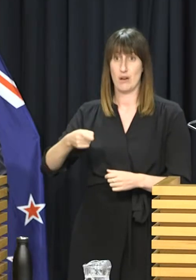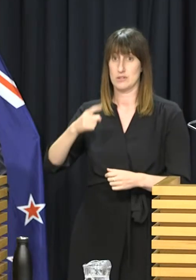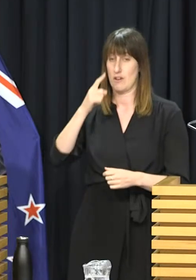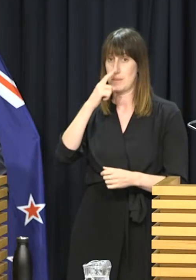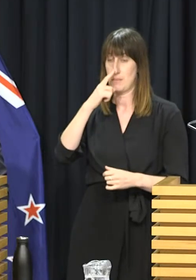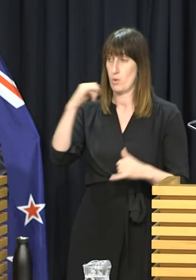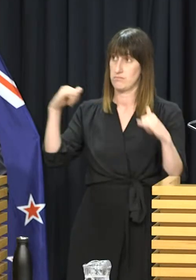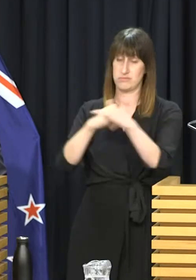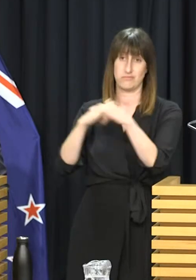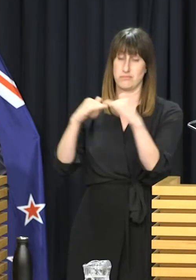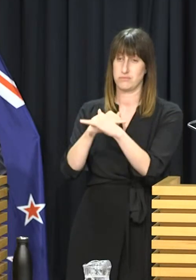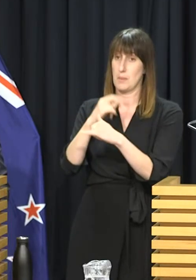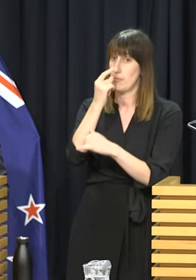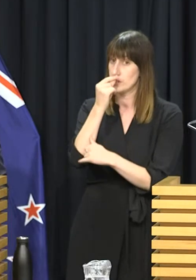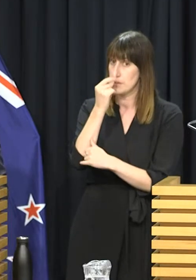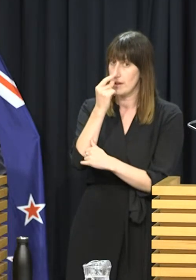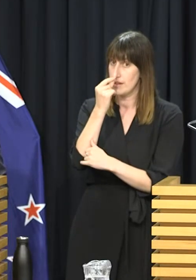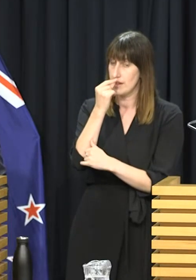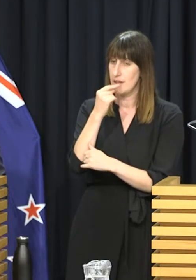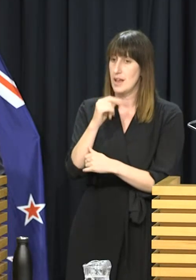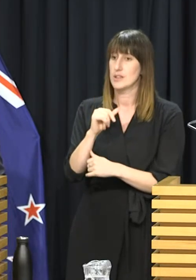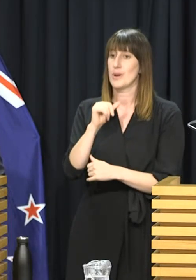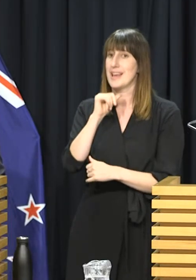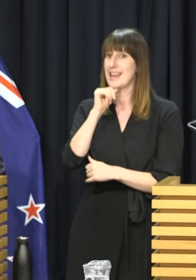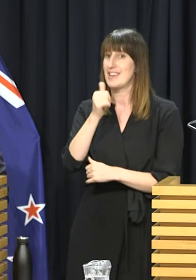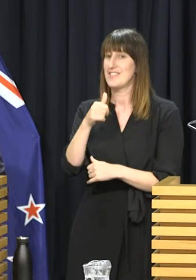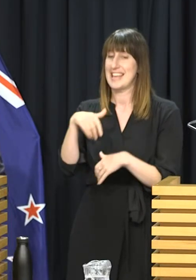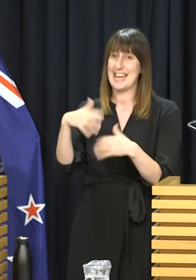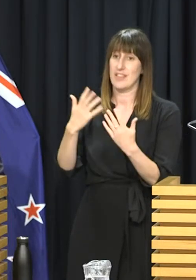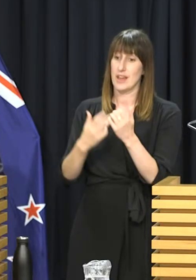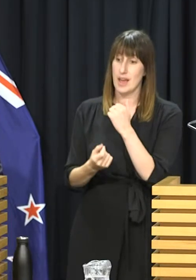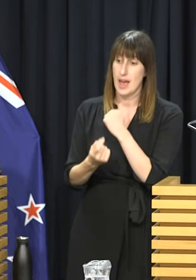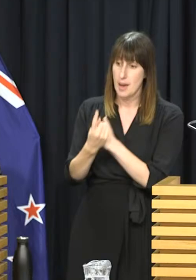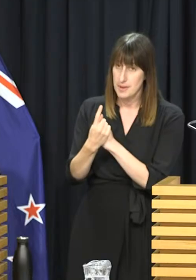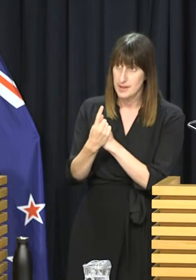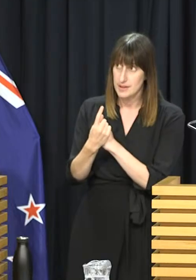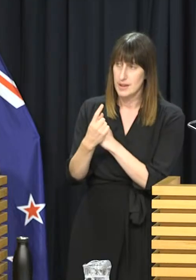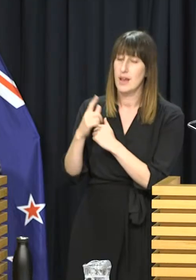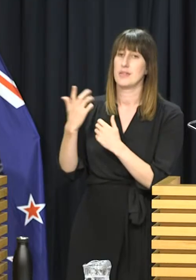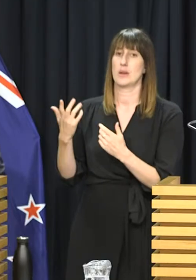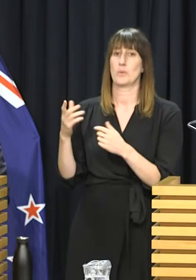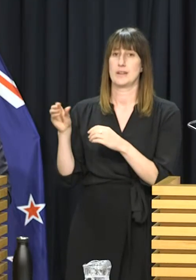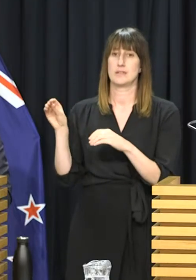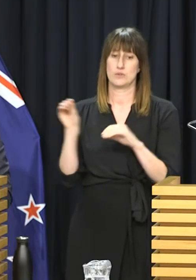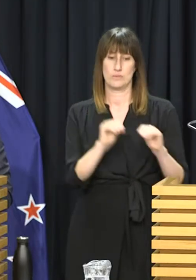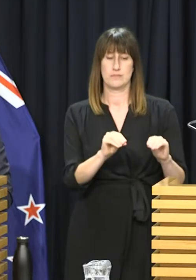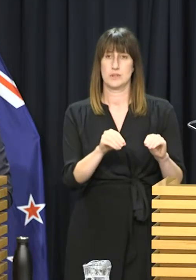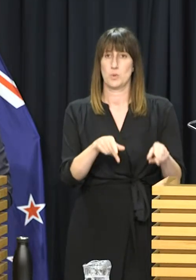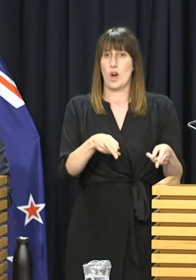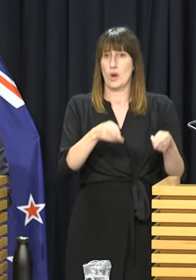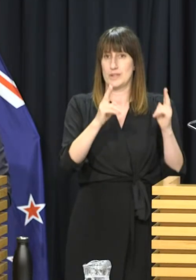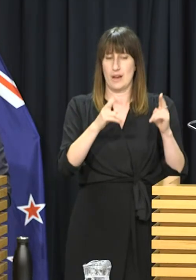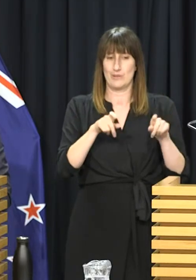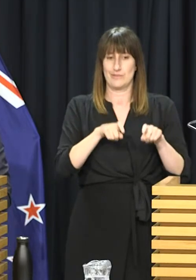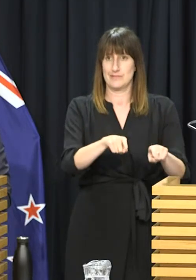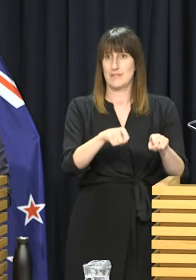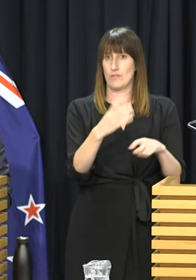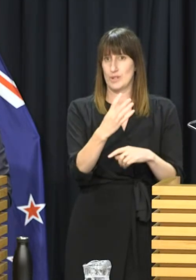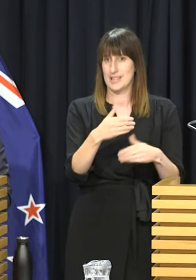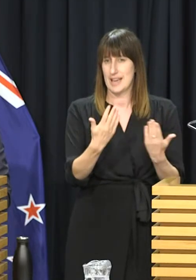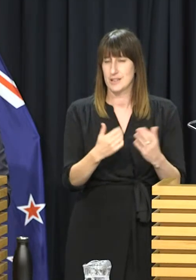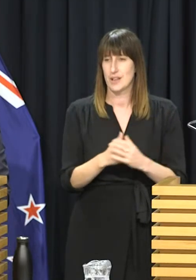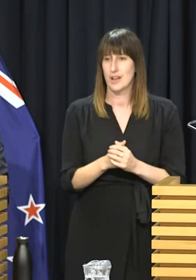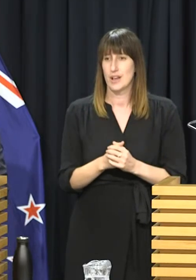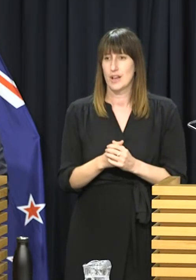to respond to any events on that trans-Tasman route. We would not be in a position where, if we needed to respond quickly, we could